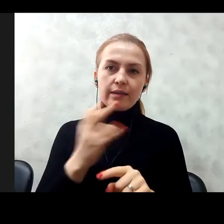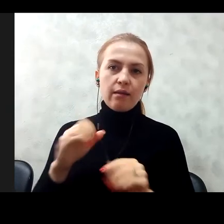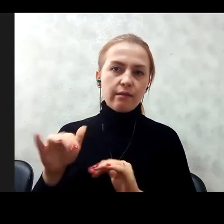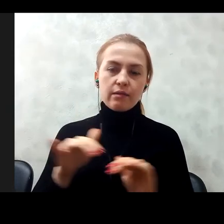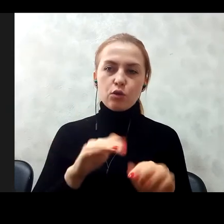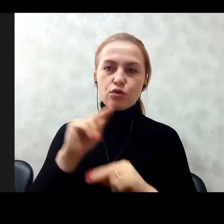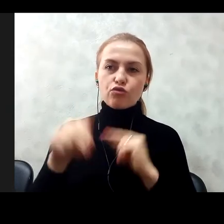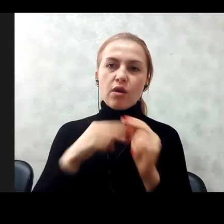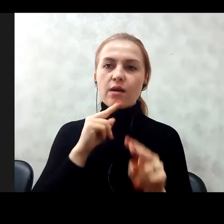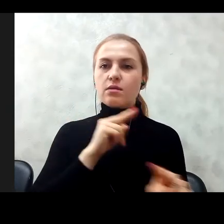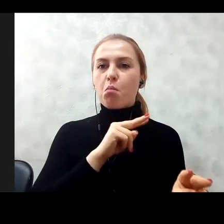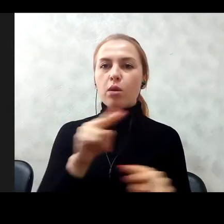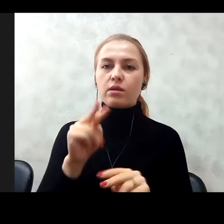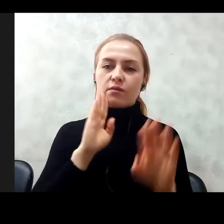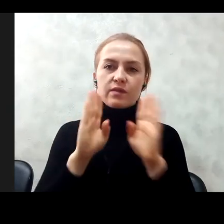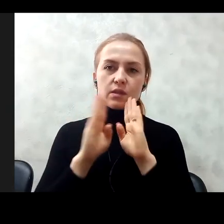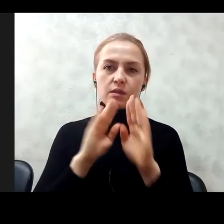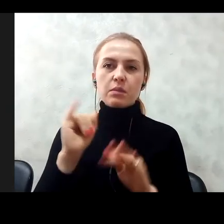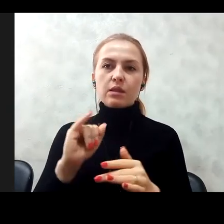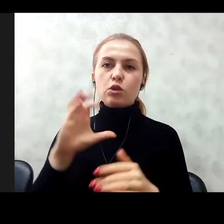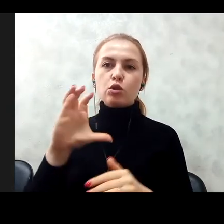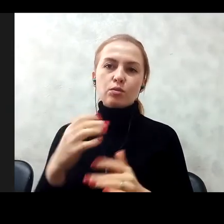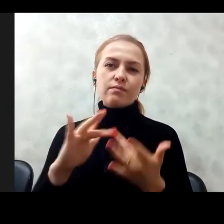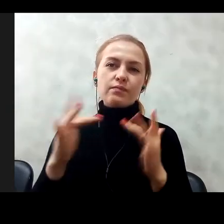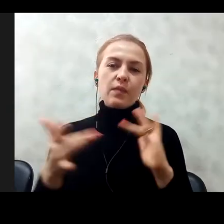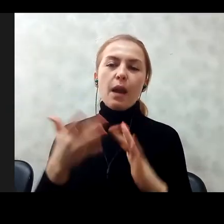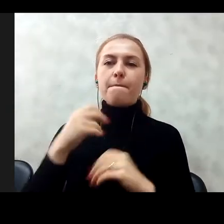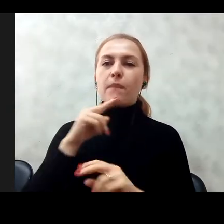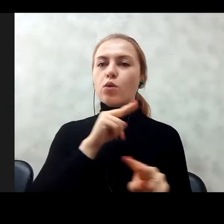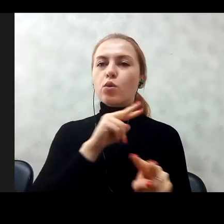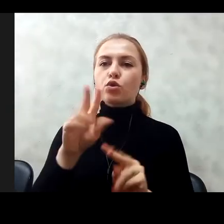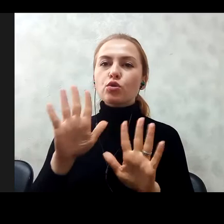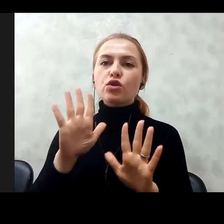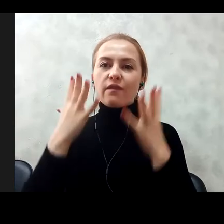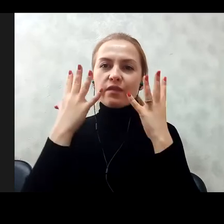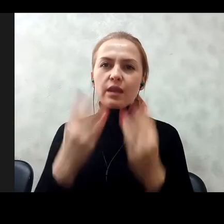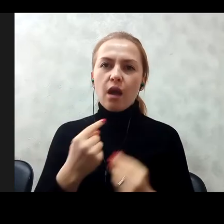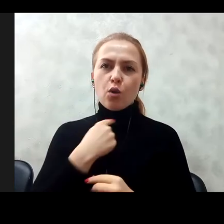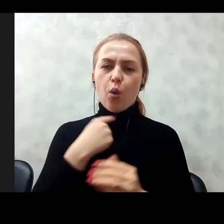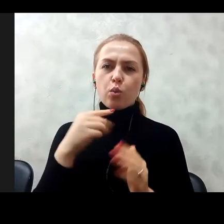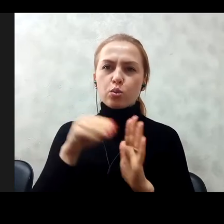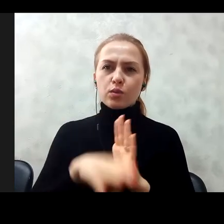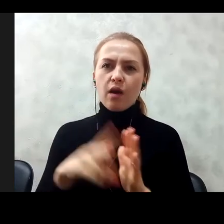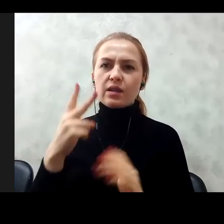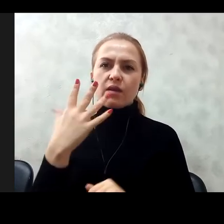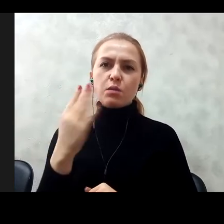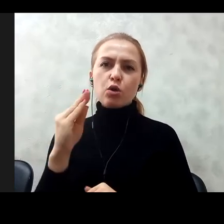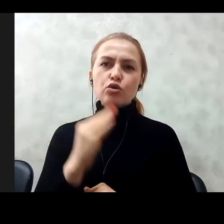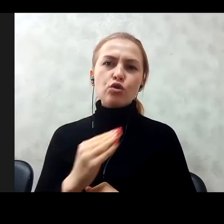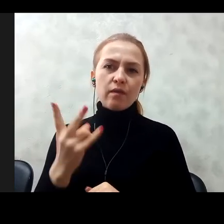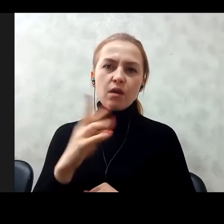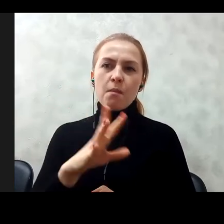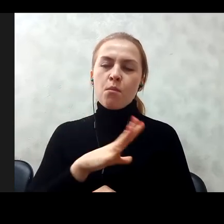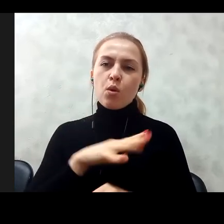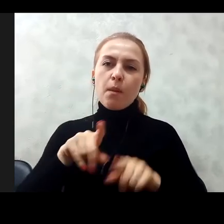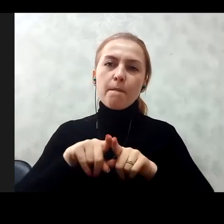because those requirements were not observed. On Facebook and some other social media, we saw that